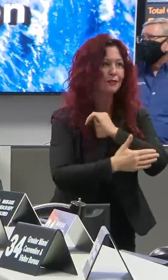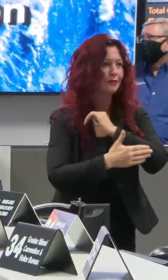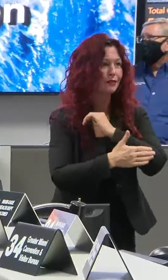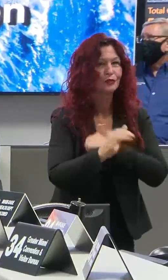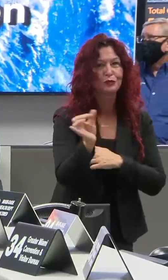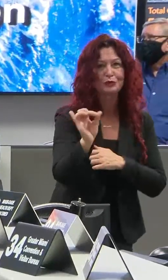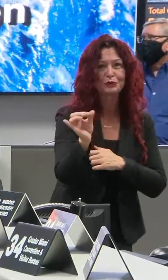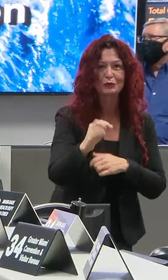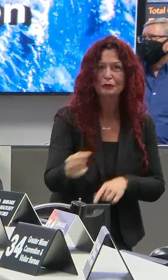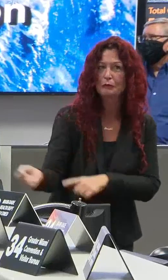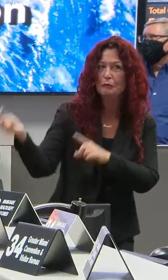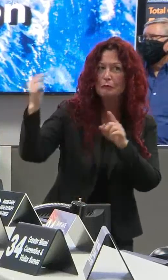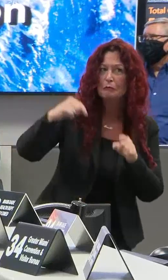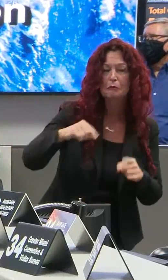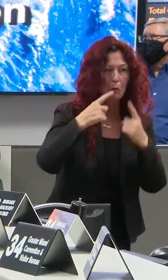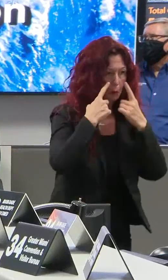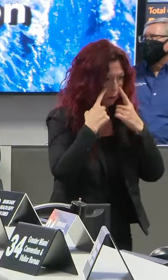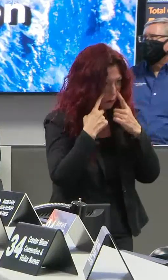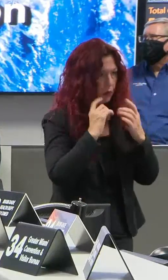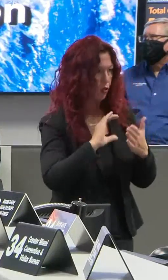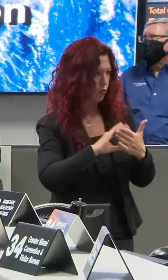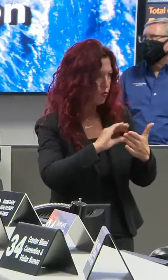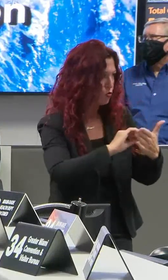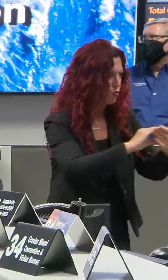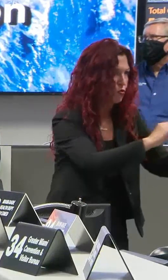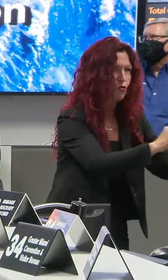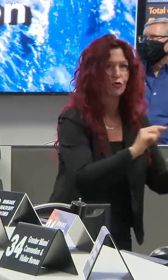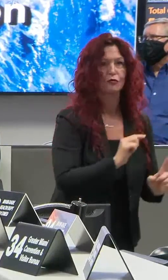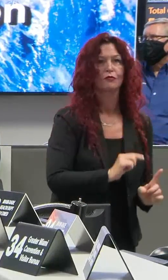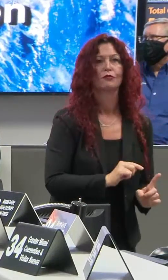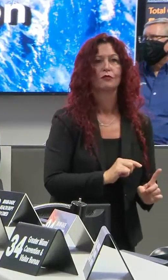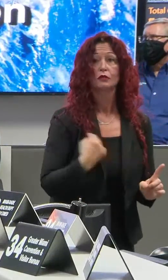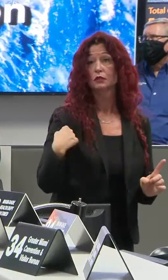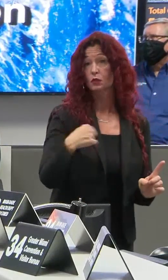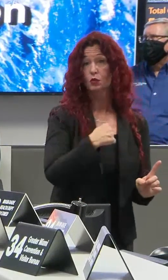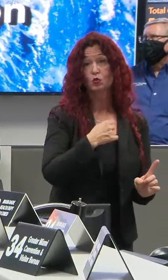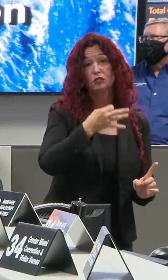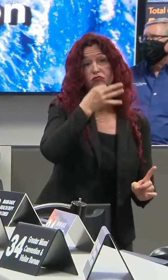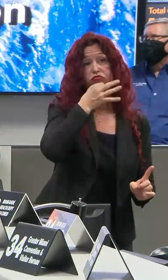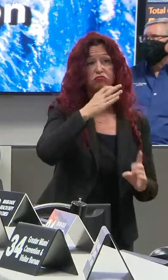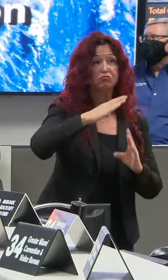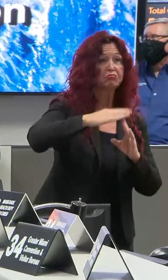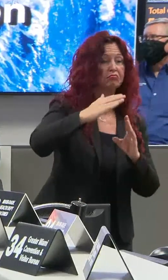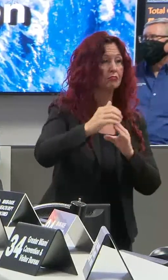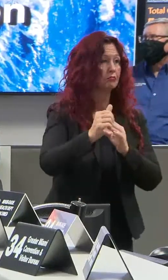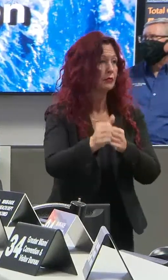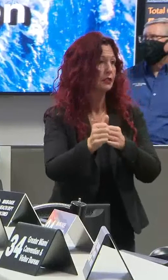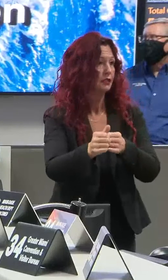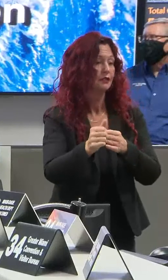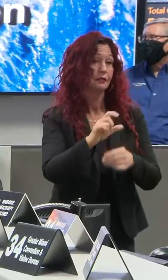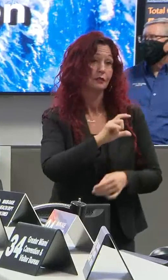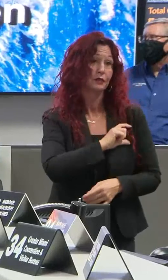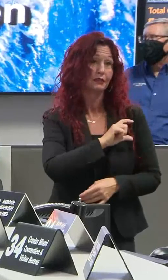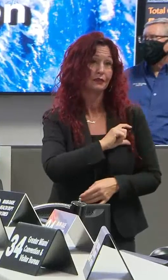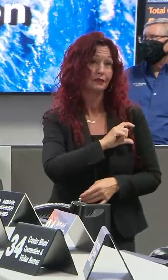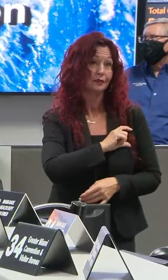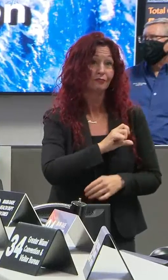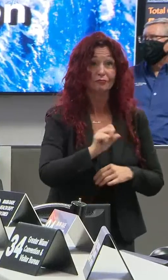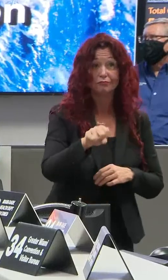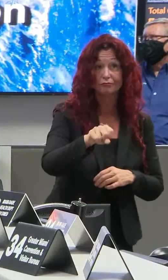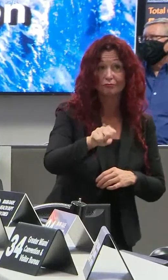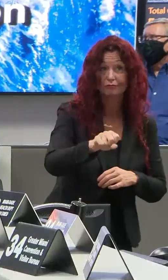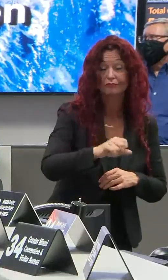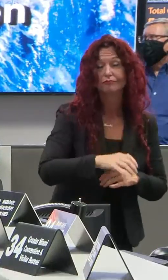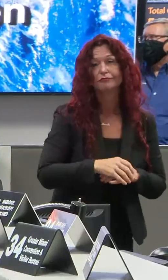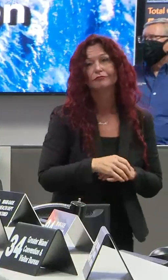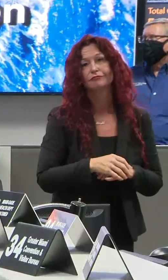And we are a leader. The Miami-Dade Police Department is a leader in innovative policing and policing strategies. That's why